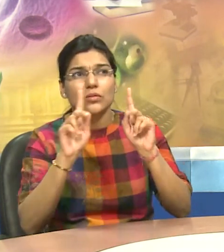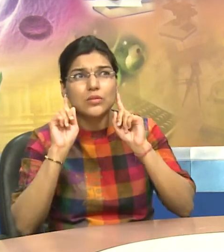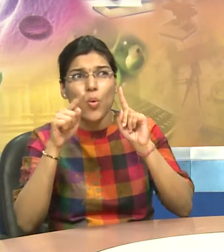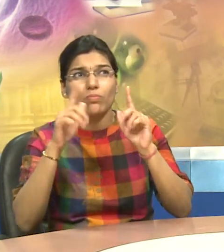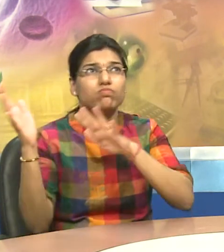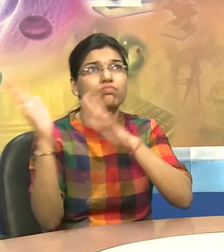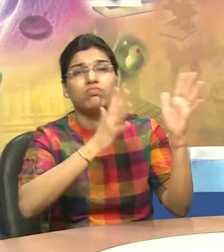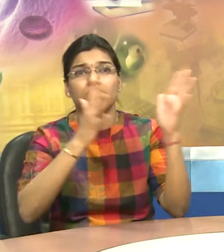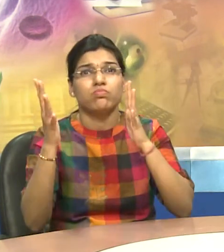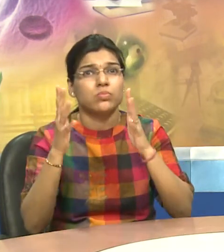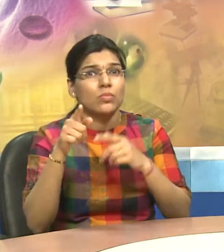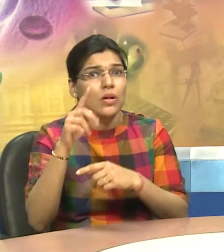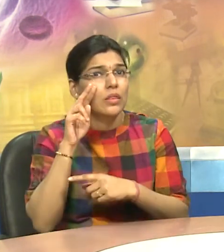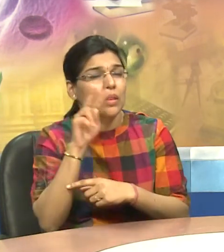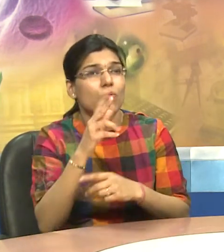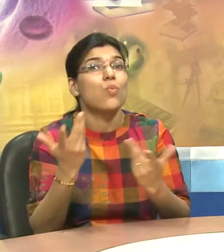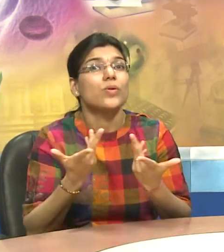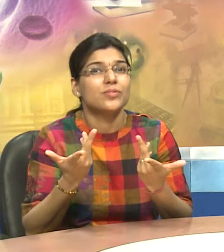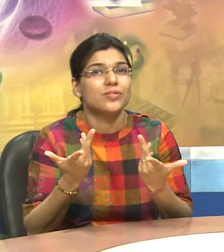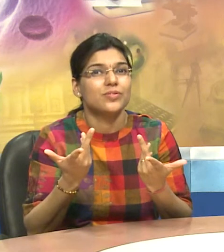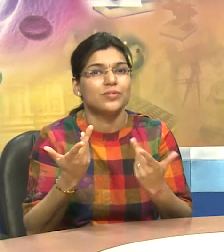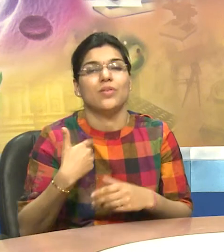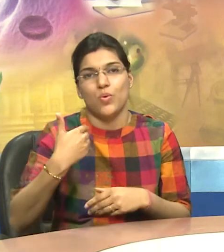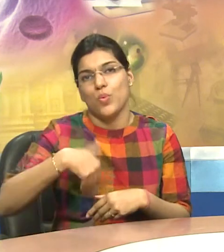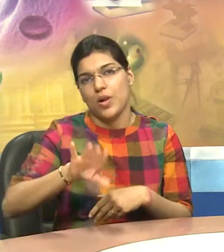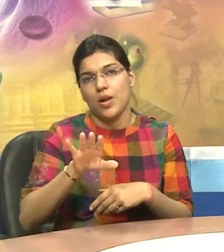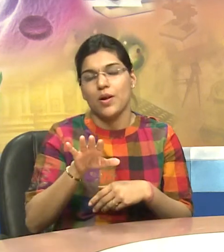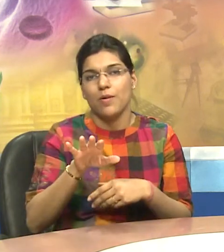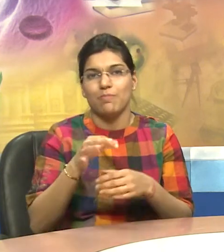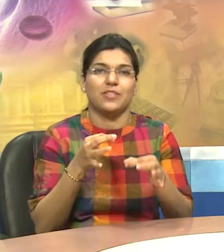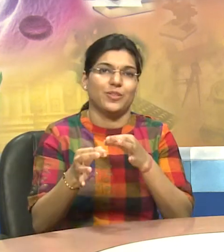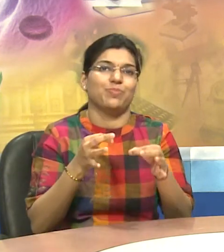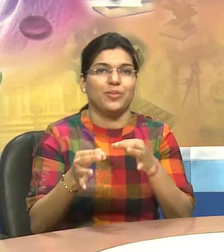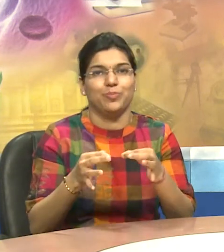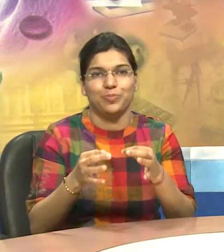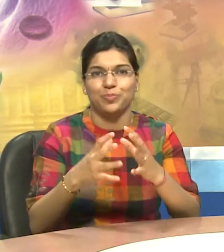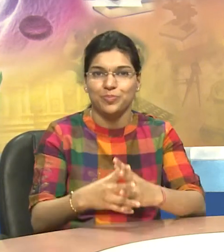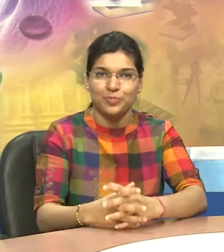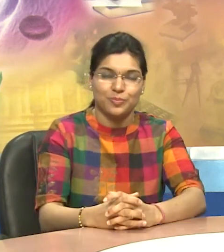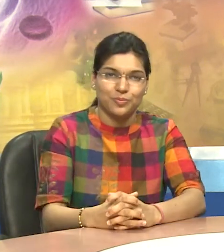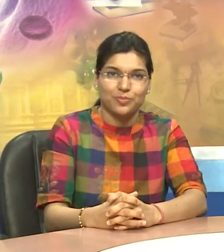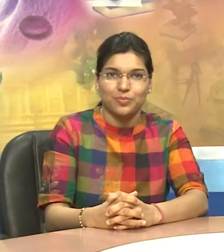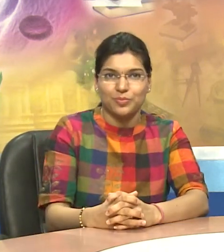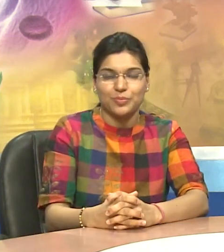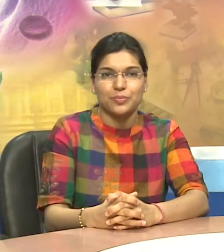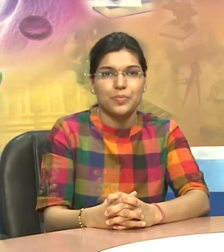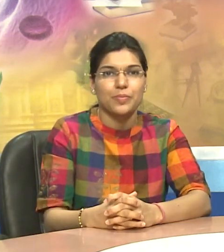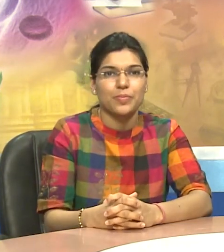loud voices, I'll continue explaining it.